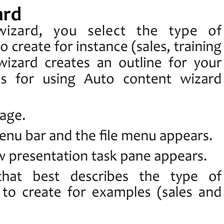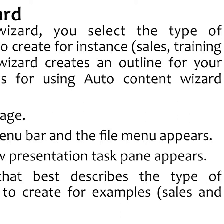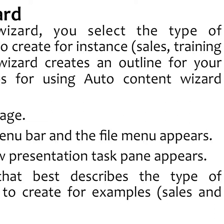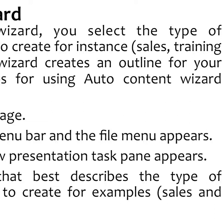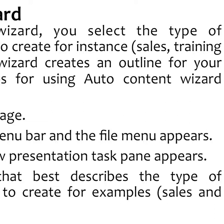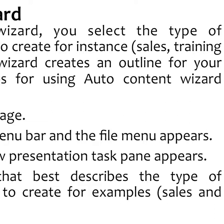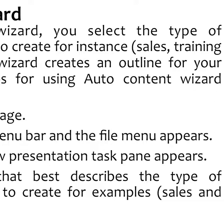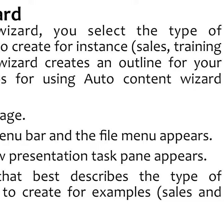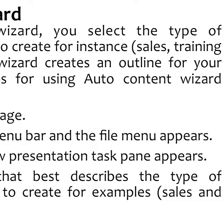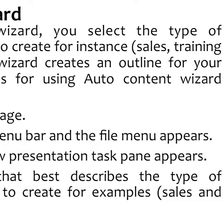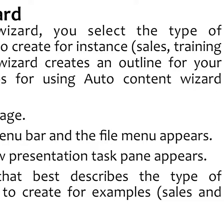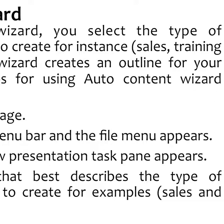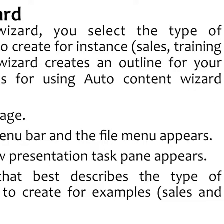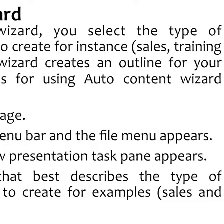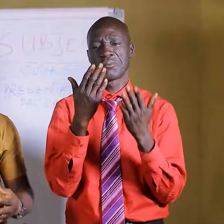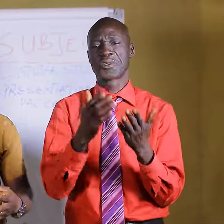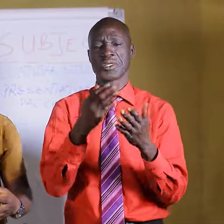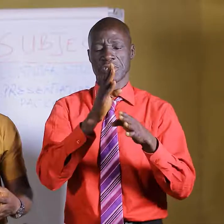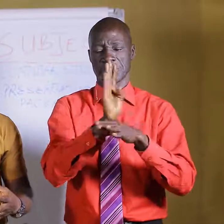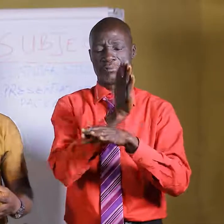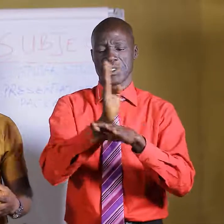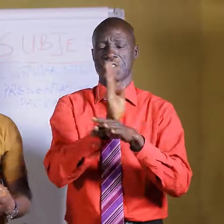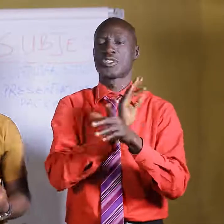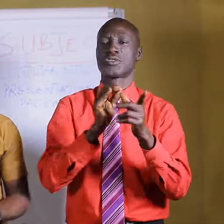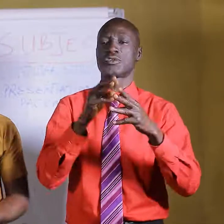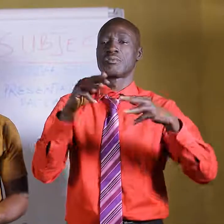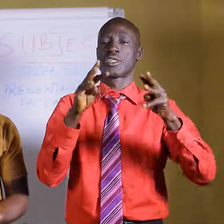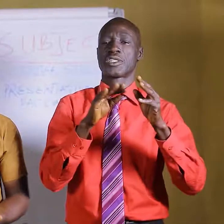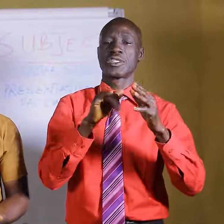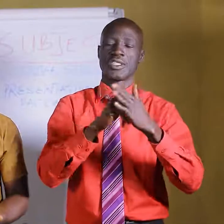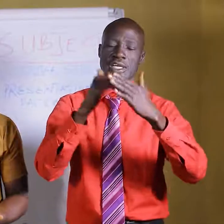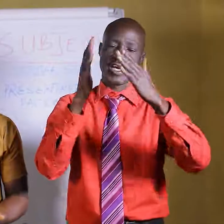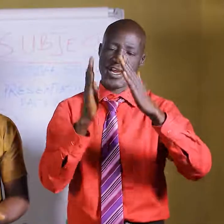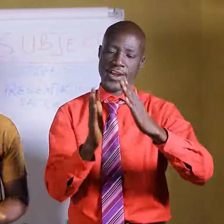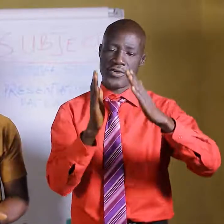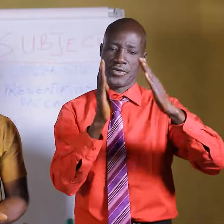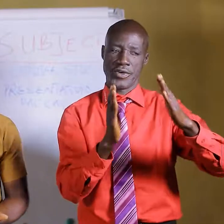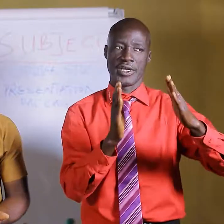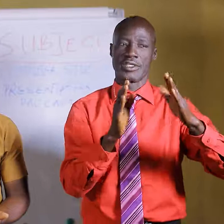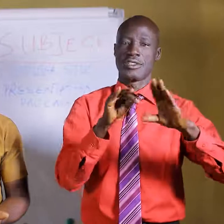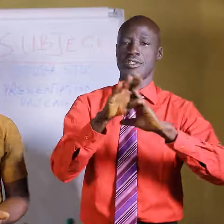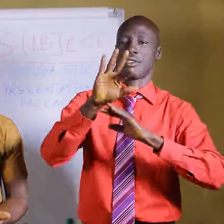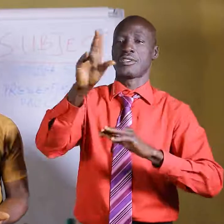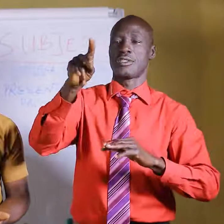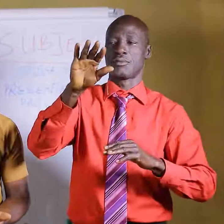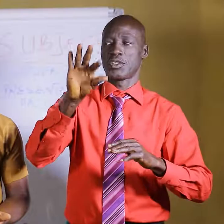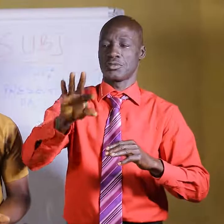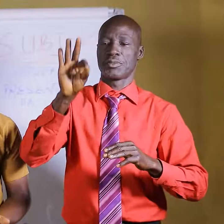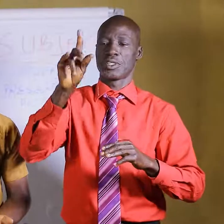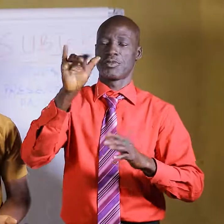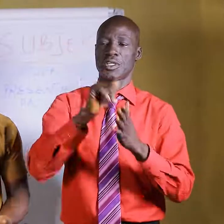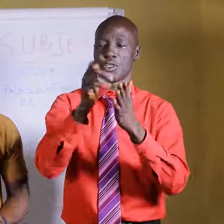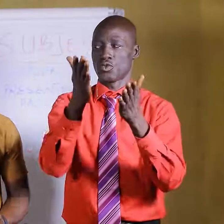example, sales or marketing. All of these are arranged in the pane, and therefore you pick the